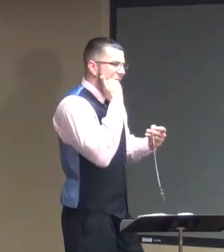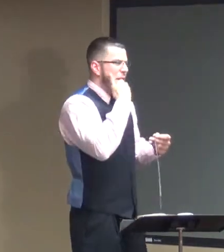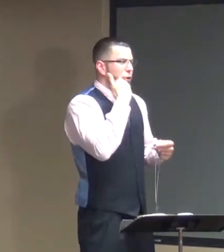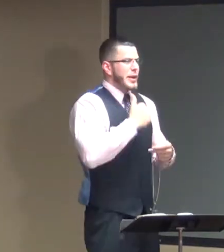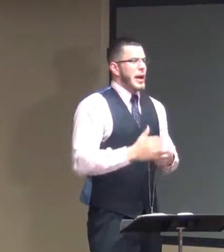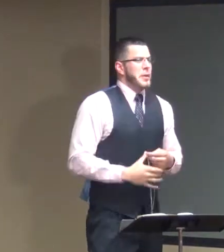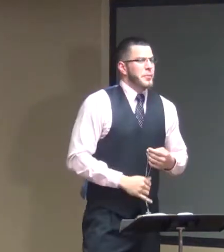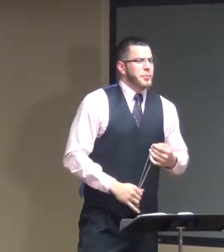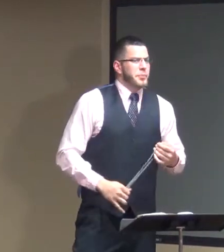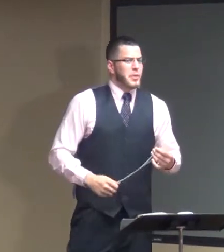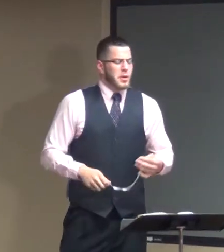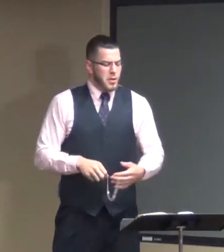every day.